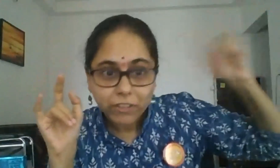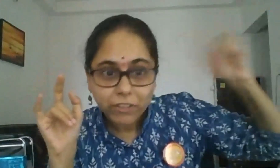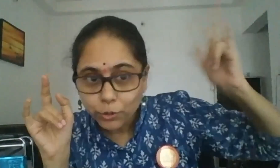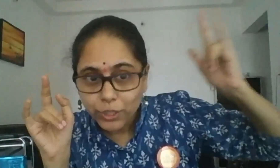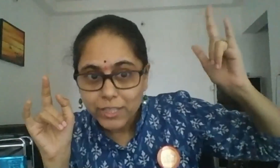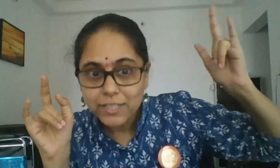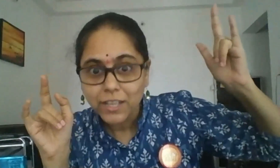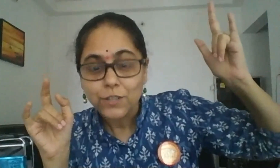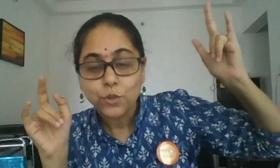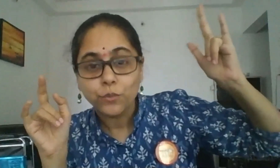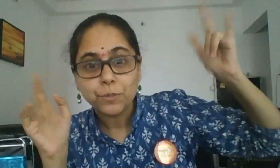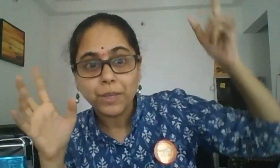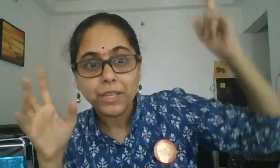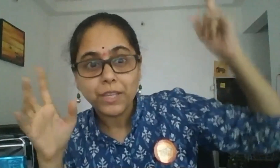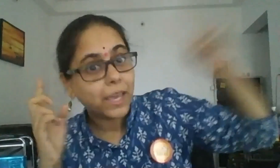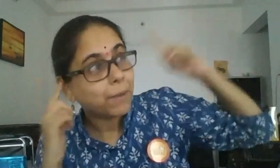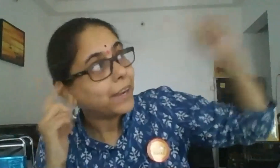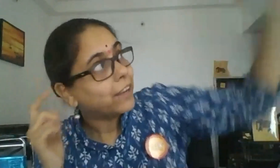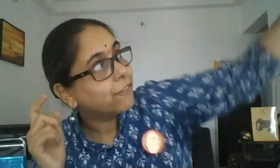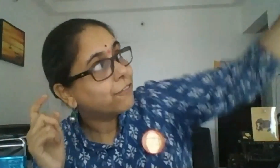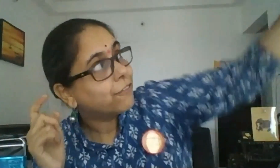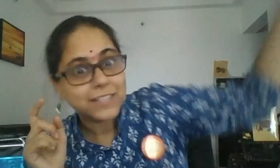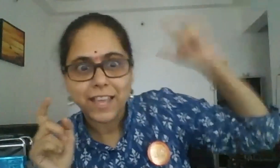do this. So which means, hey, my deaf friend is there.